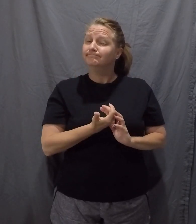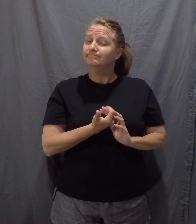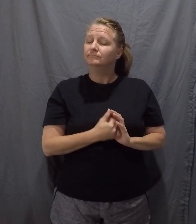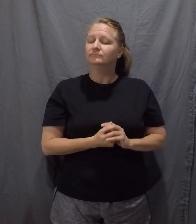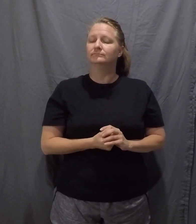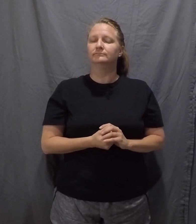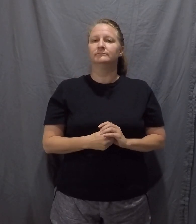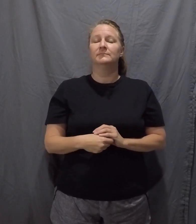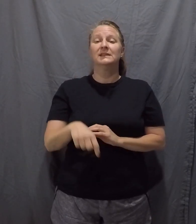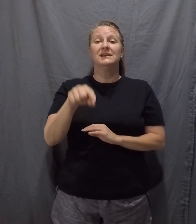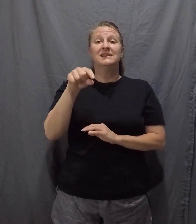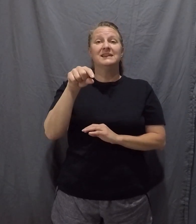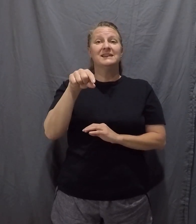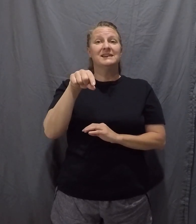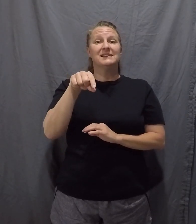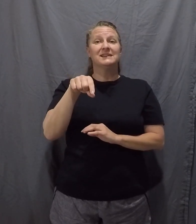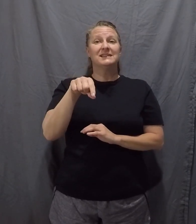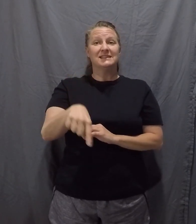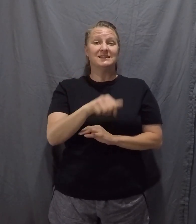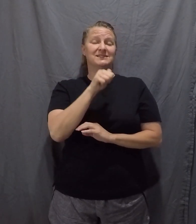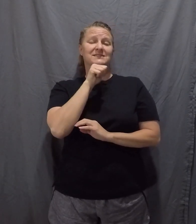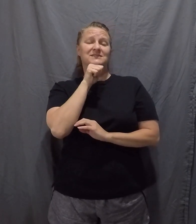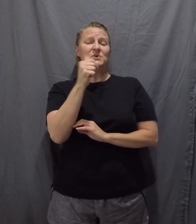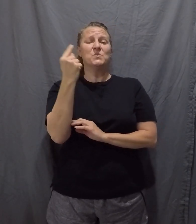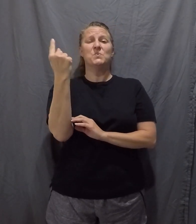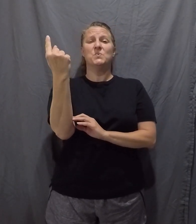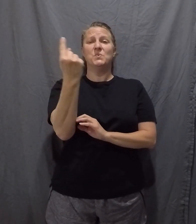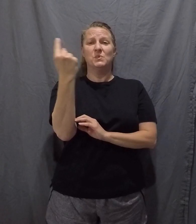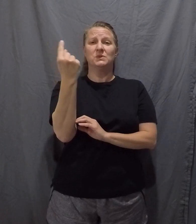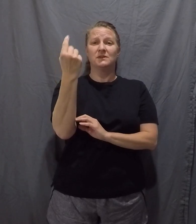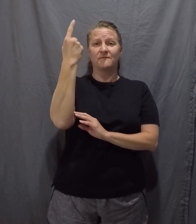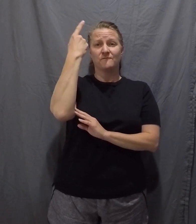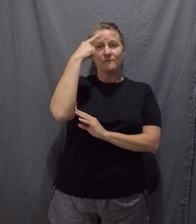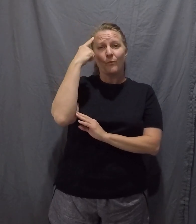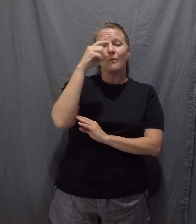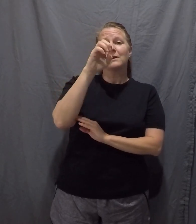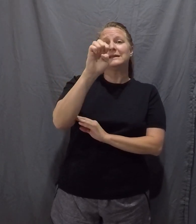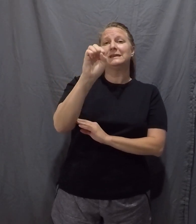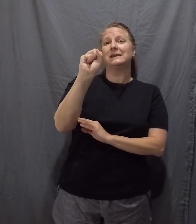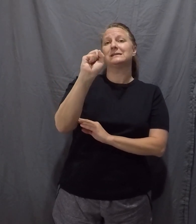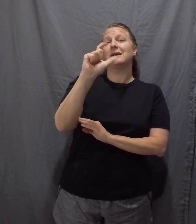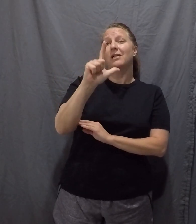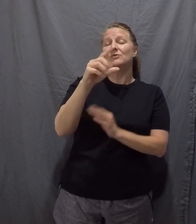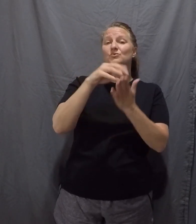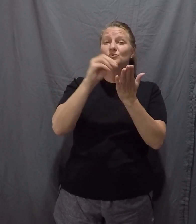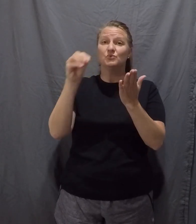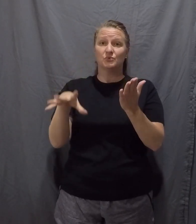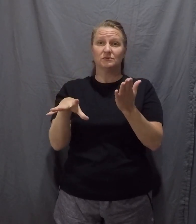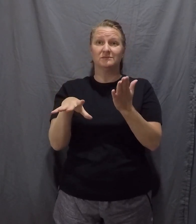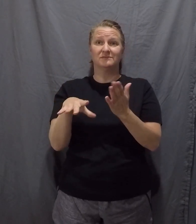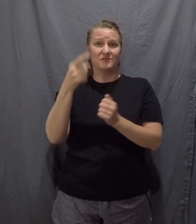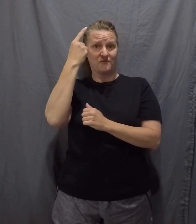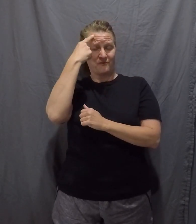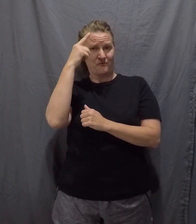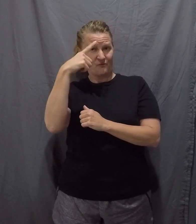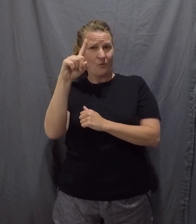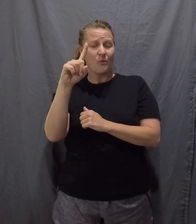This is not only for ESL students, this is for everyone around the world. Even if you